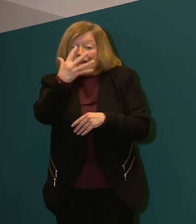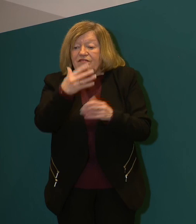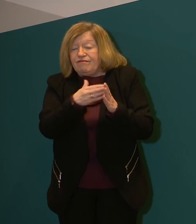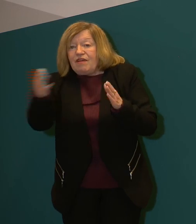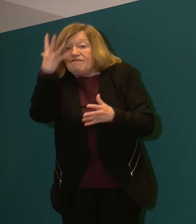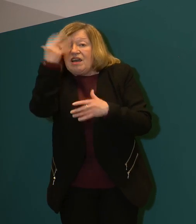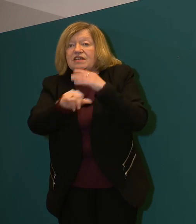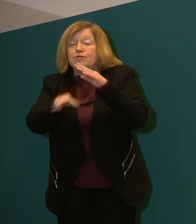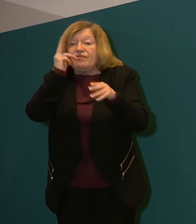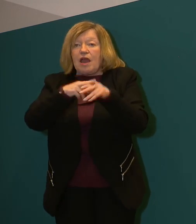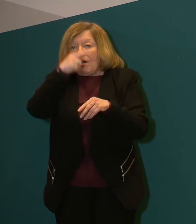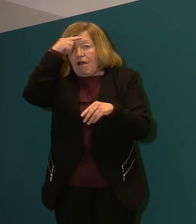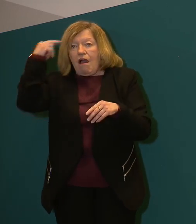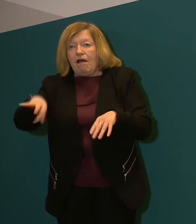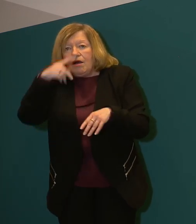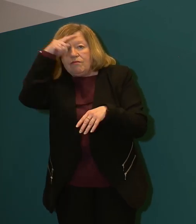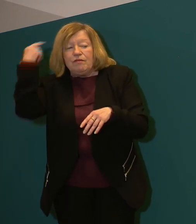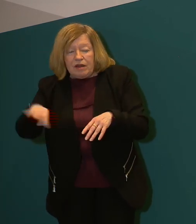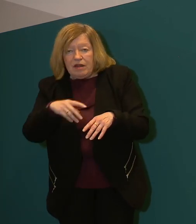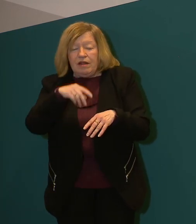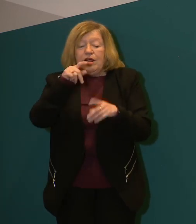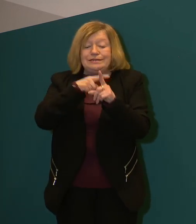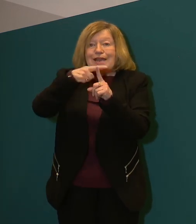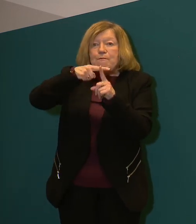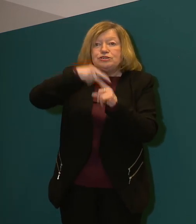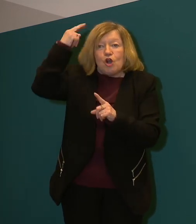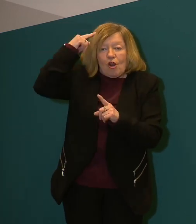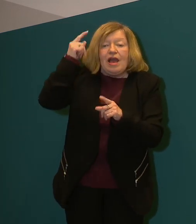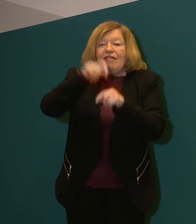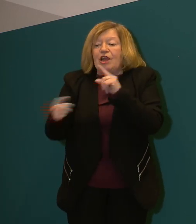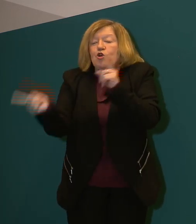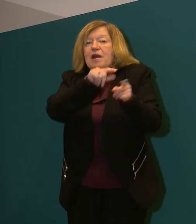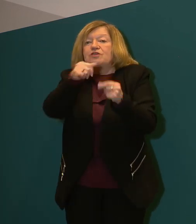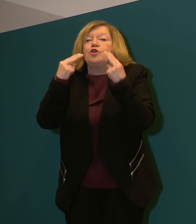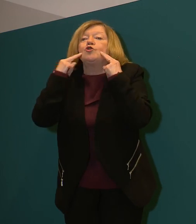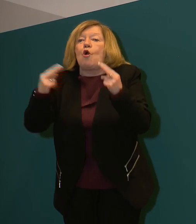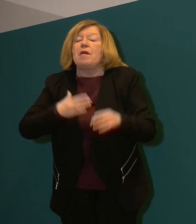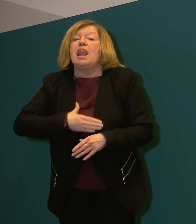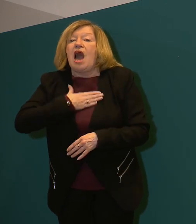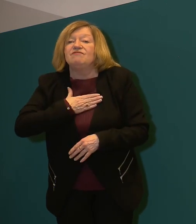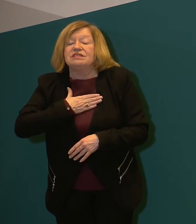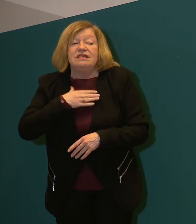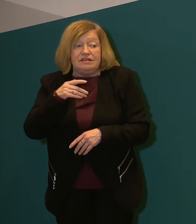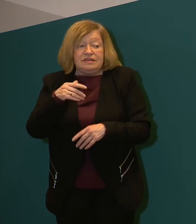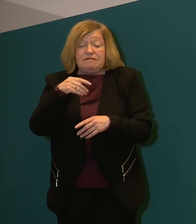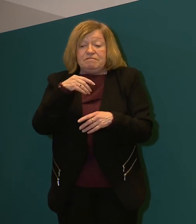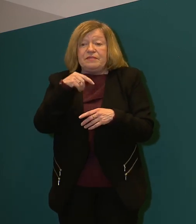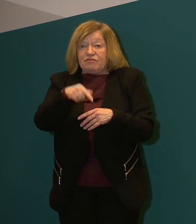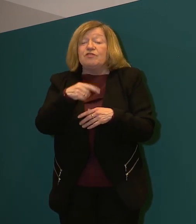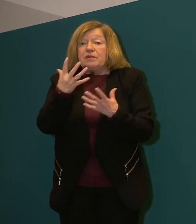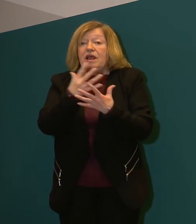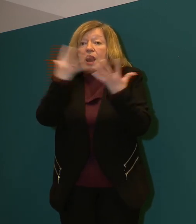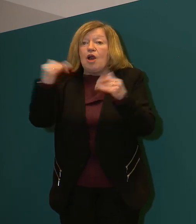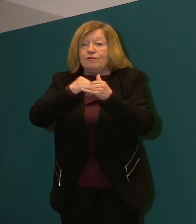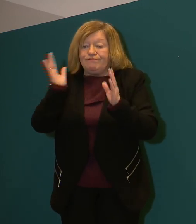with the last five days without a temperature, that they're safe to go back, if you like, to their normal lives. And there have been quite a number